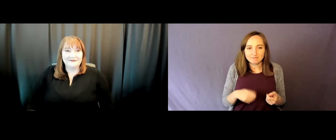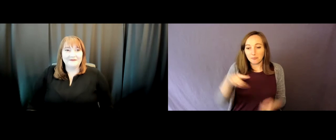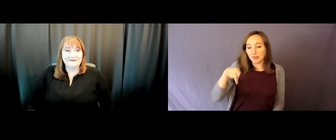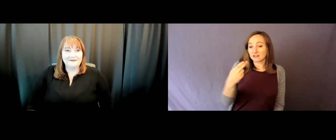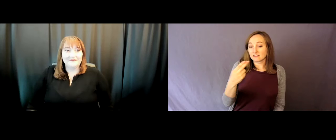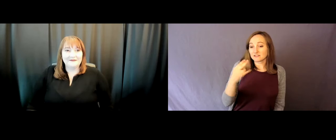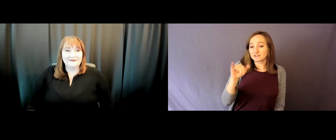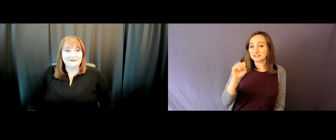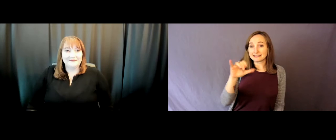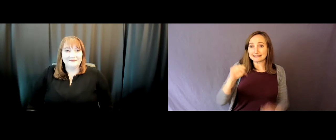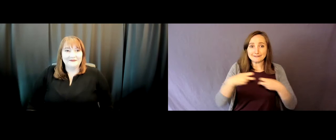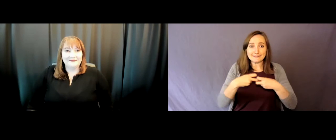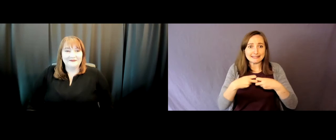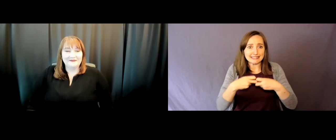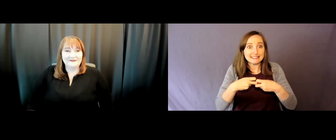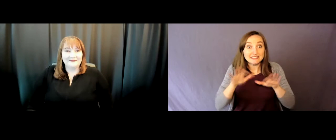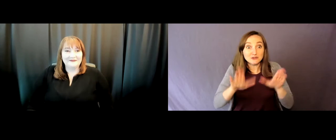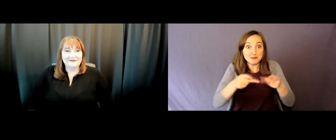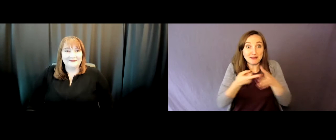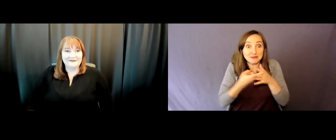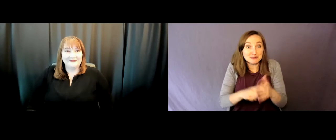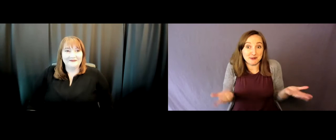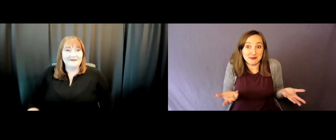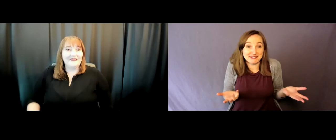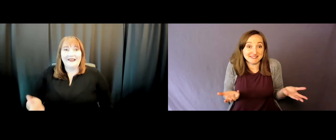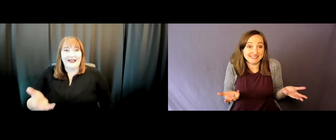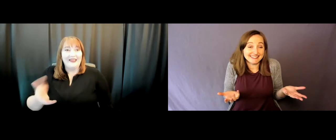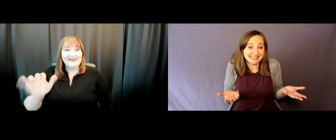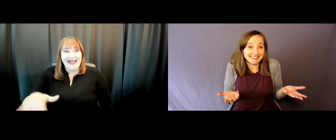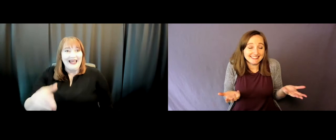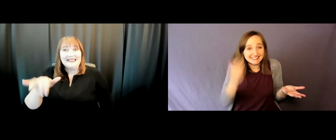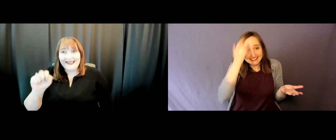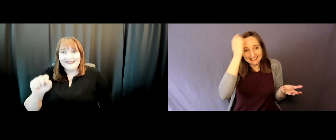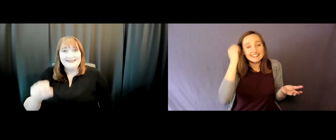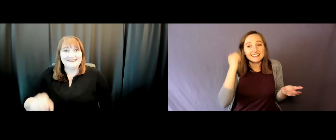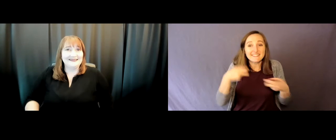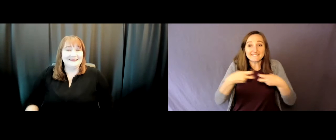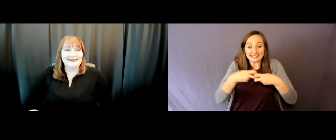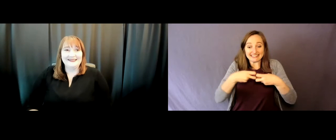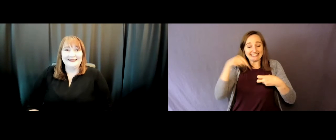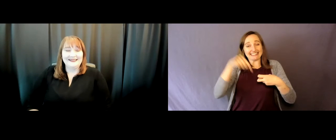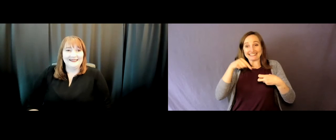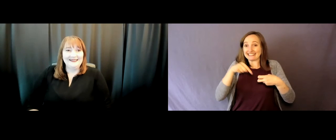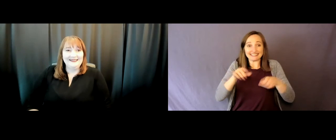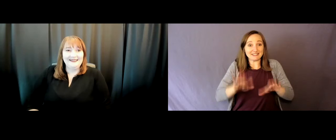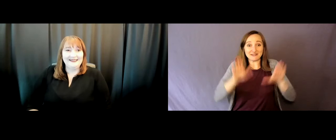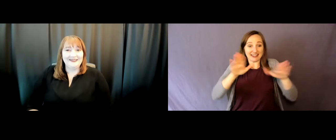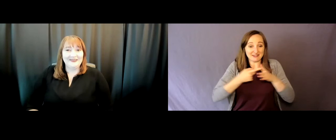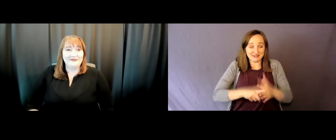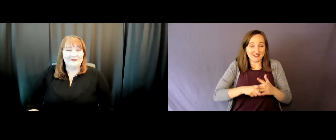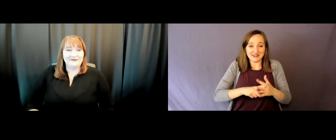physics is a great place to start if you're interested in them. Yes. Physics is a great place to